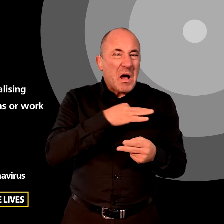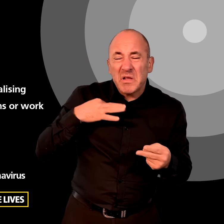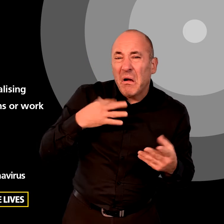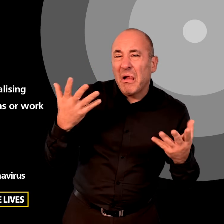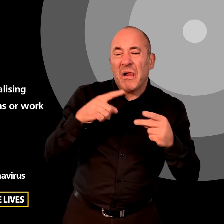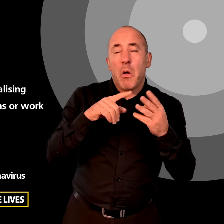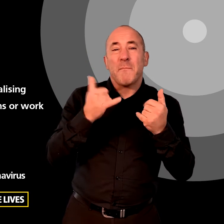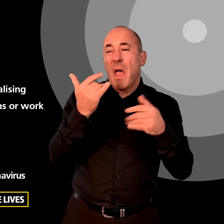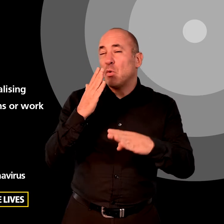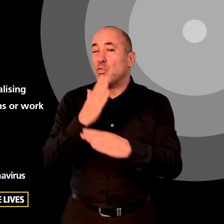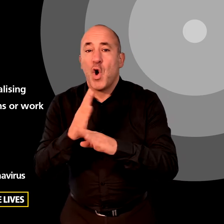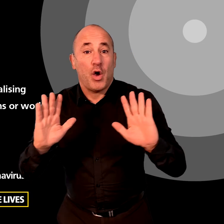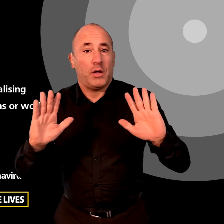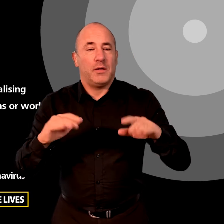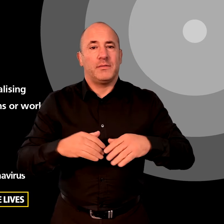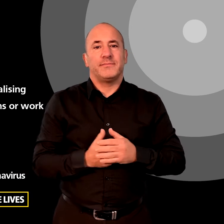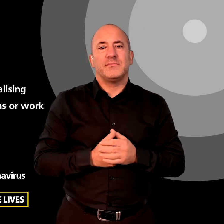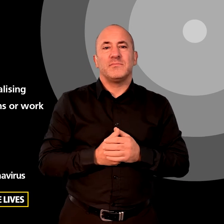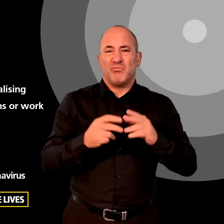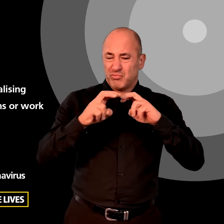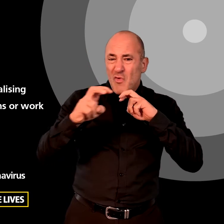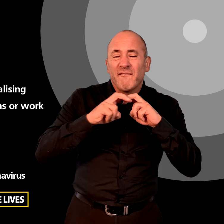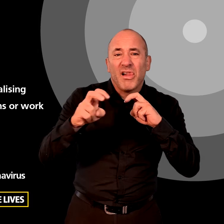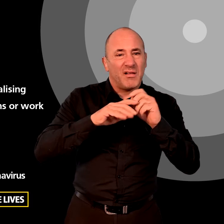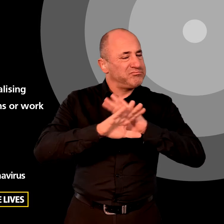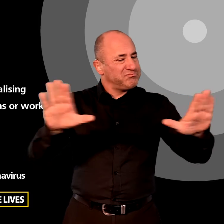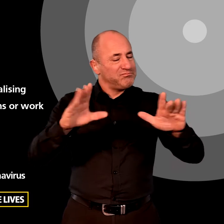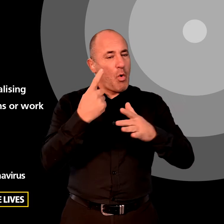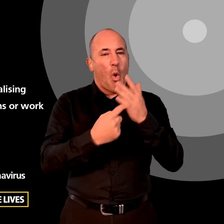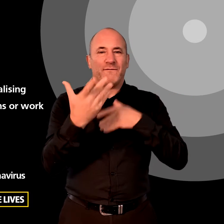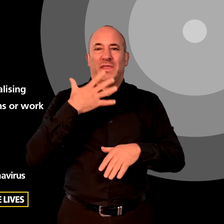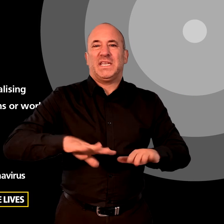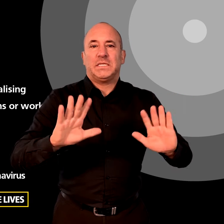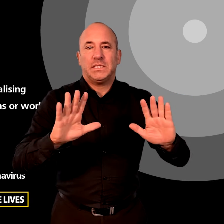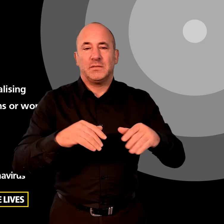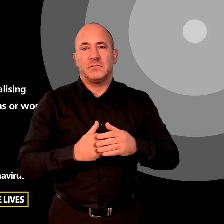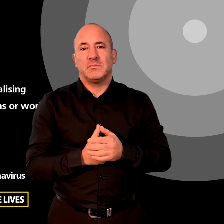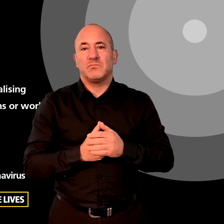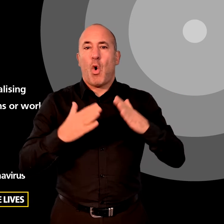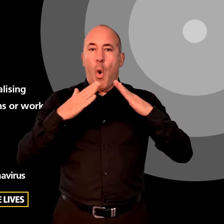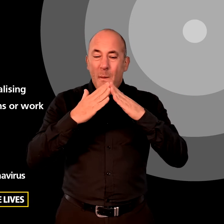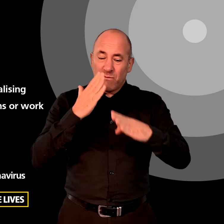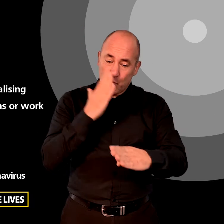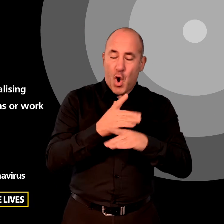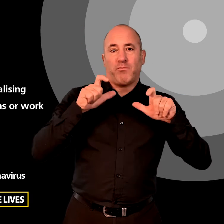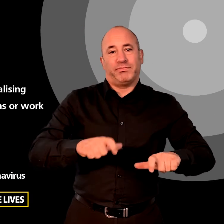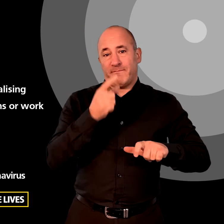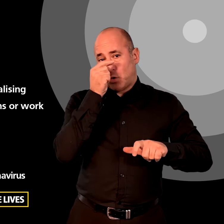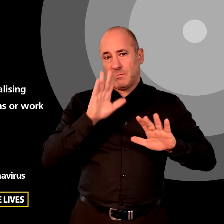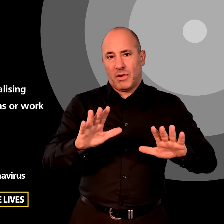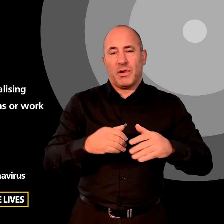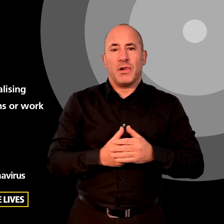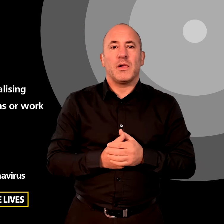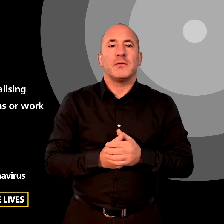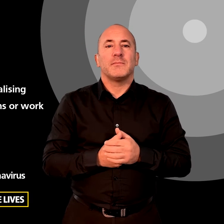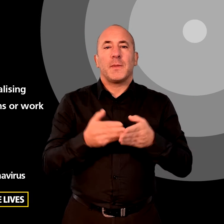not travel unless necessary. Work from home if you can. Only up to 2 people can meet